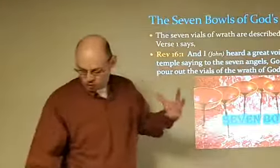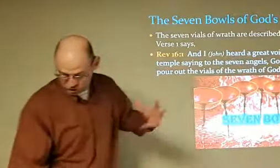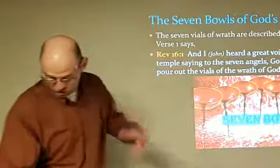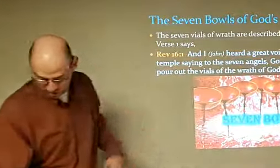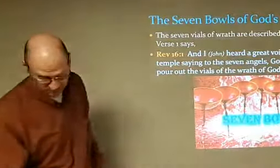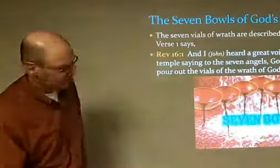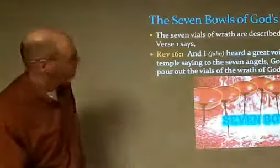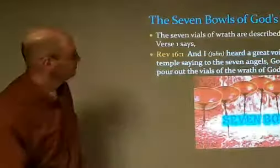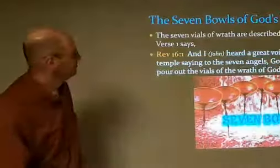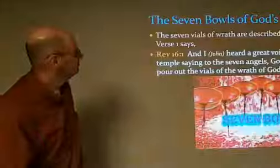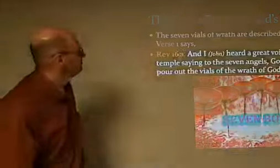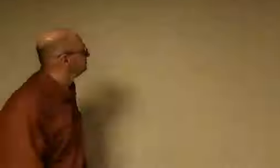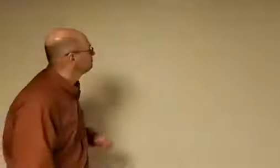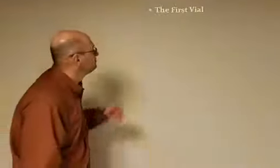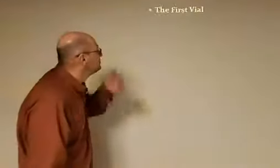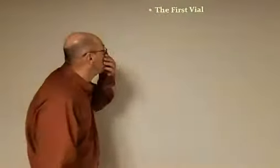Wow. Wrath of God. Ooh.